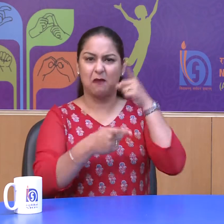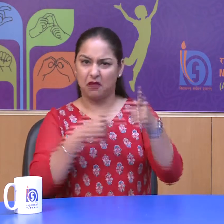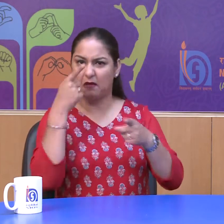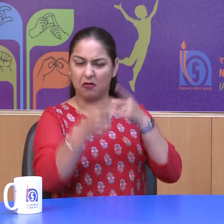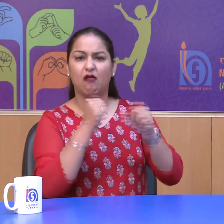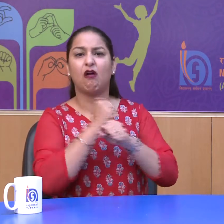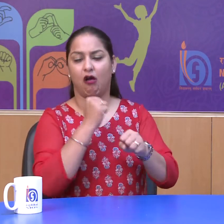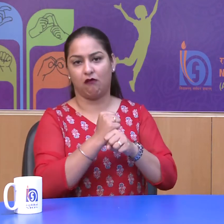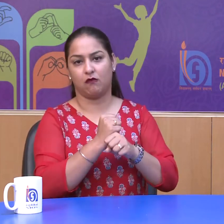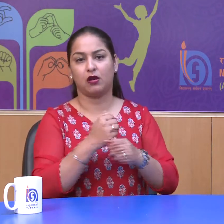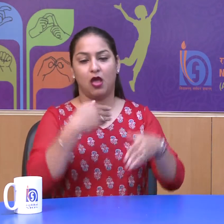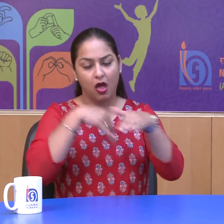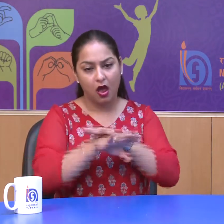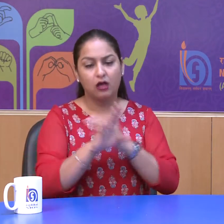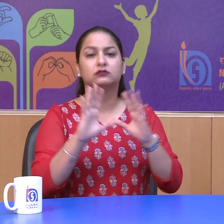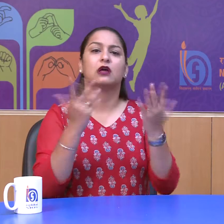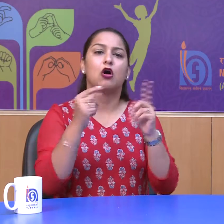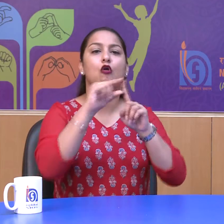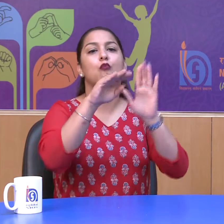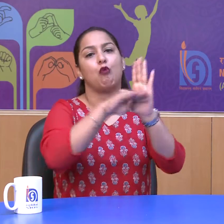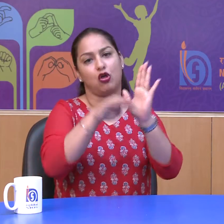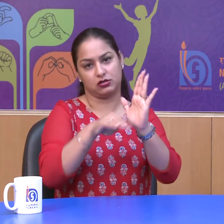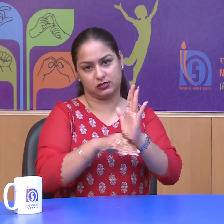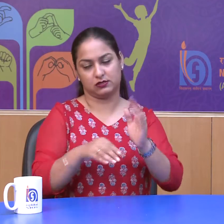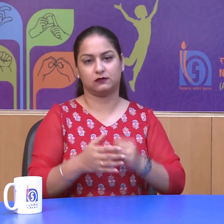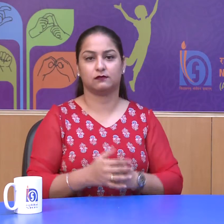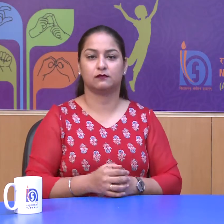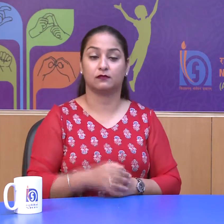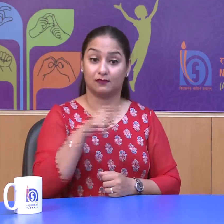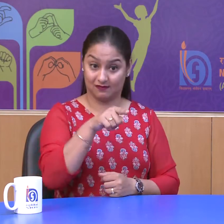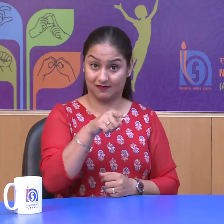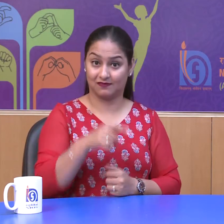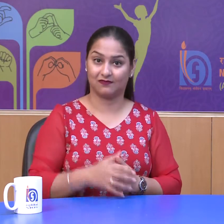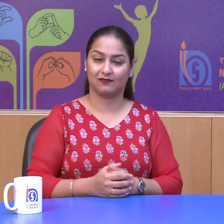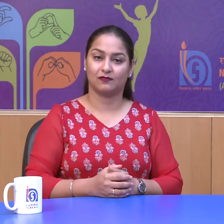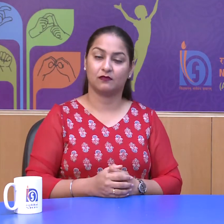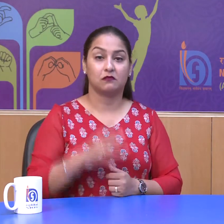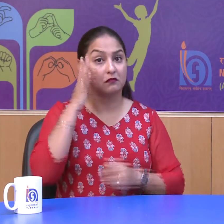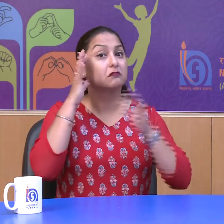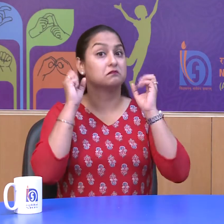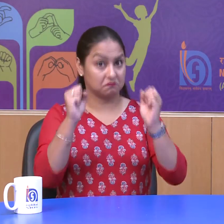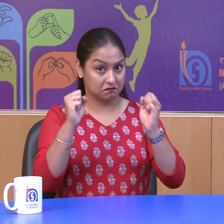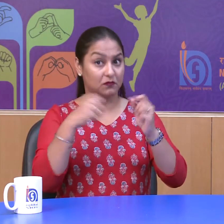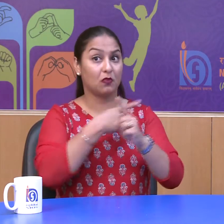government and its policies. They do so to ensure that